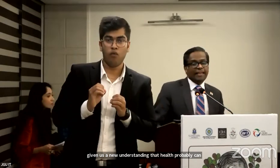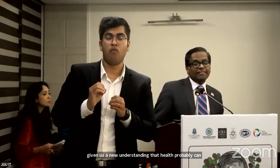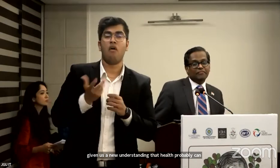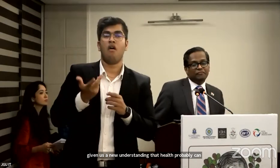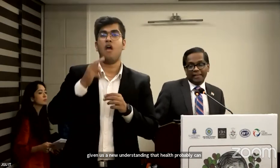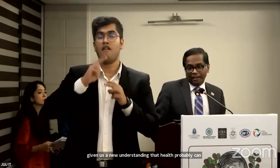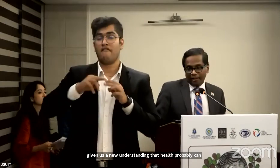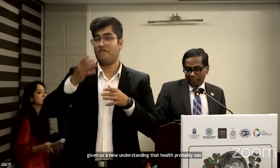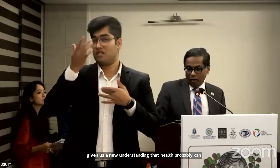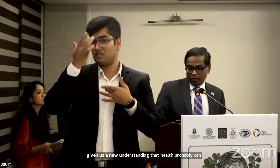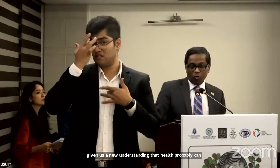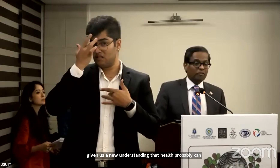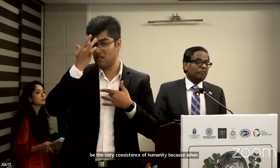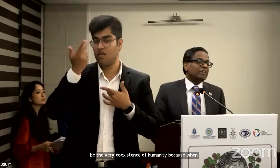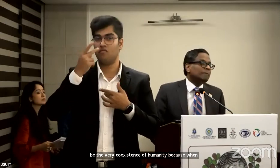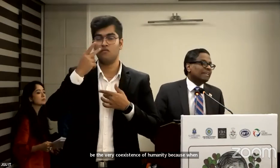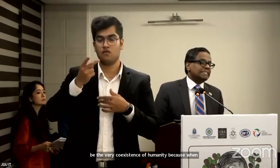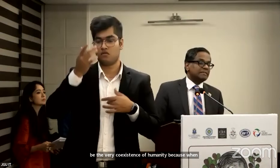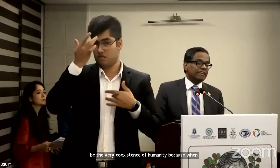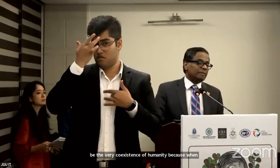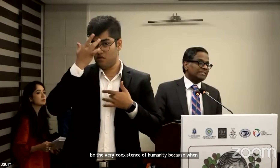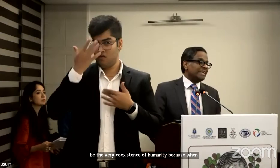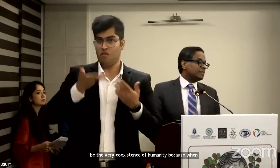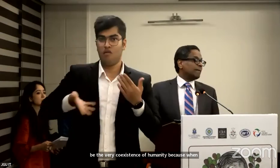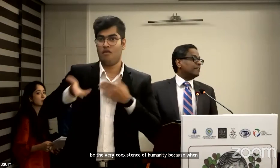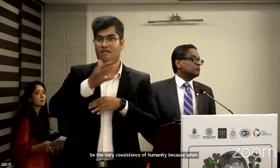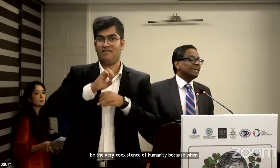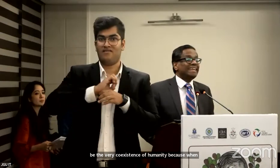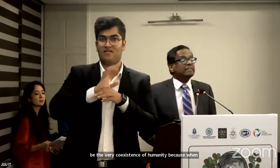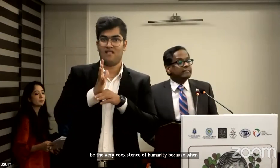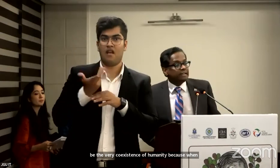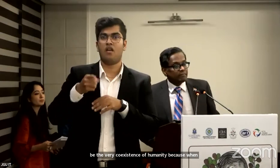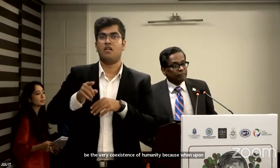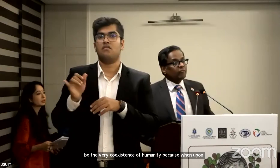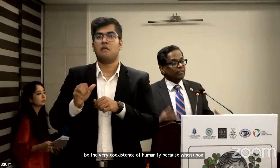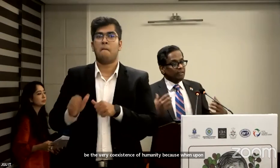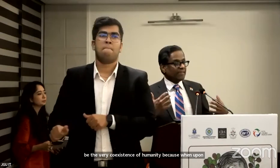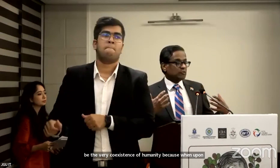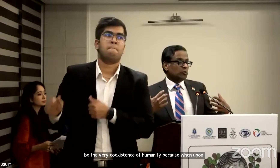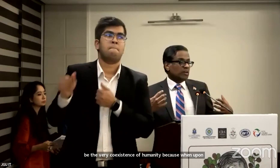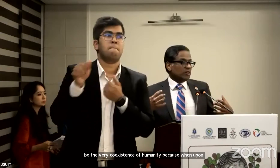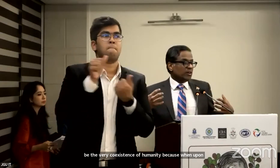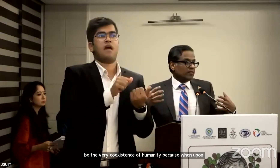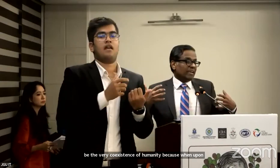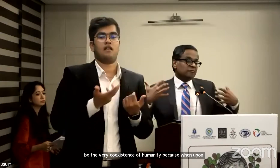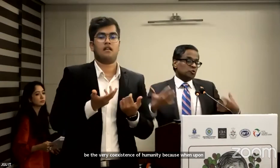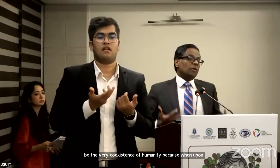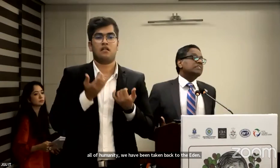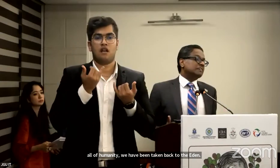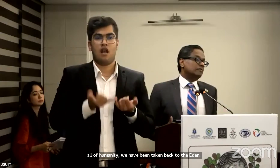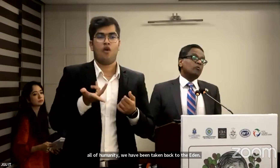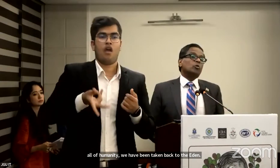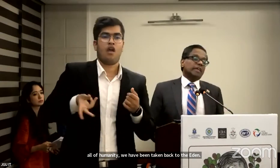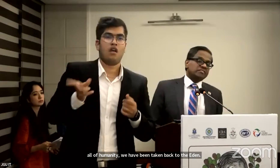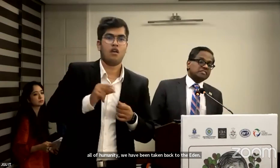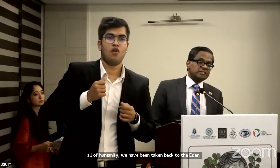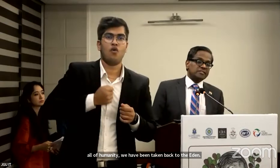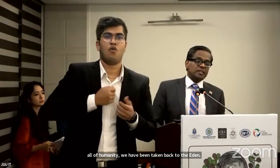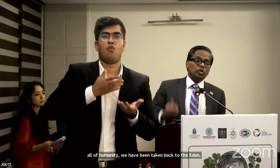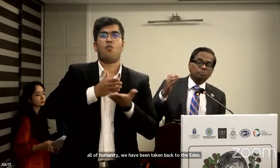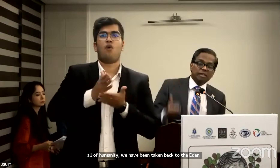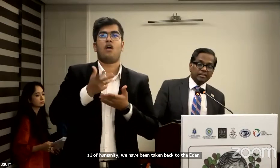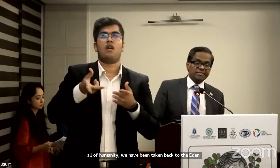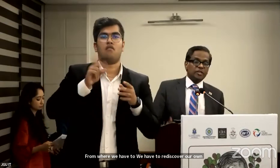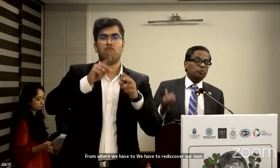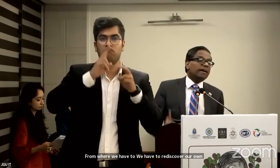ill health fell upon or befell humanity, we have been taken back to the Eden, from where we have to rediscover our own existence,